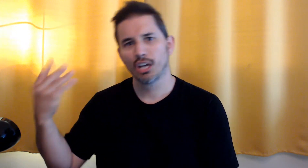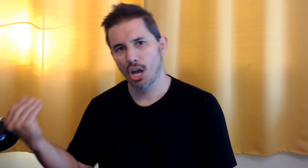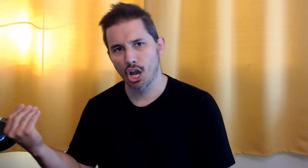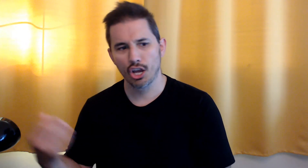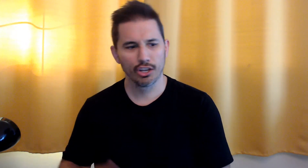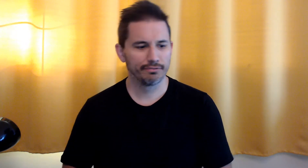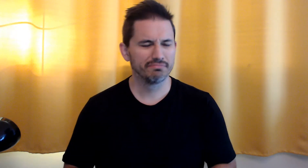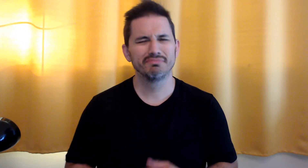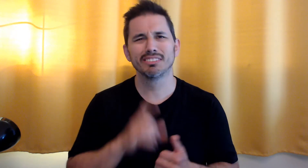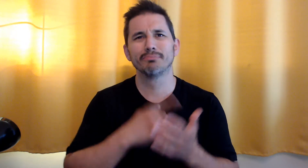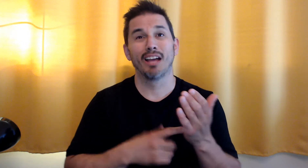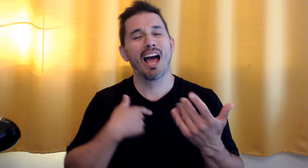off.